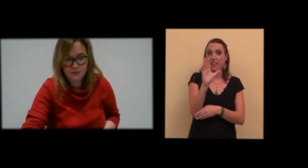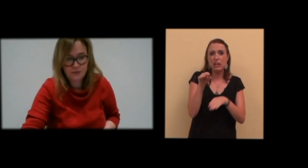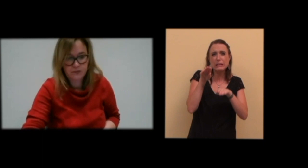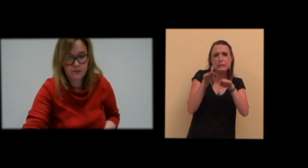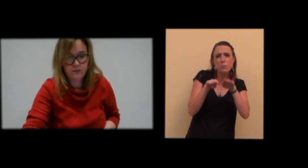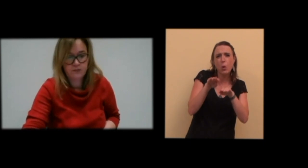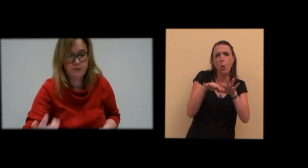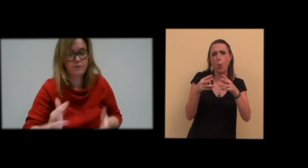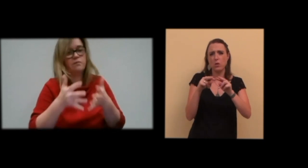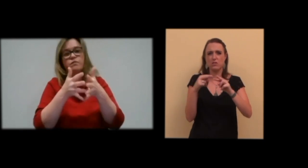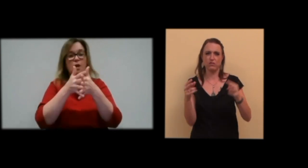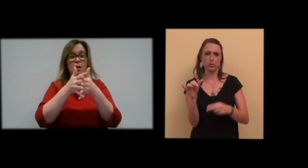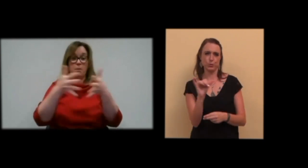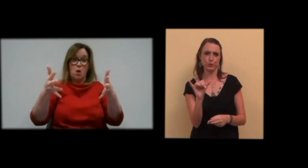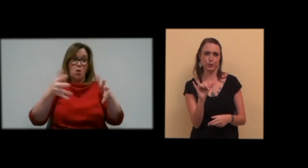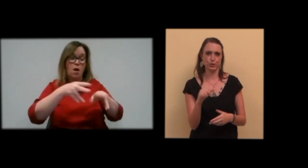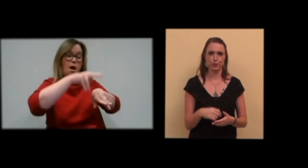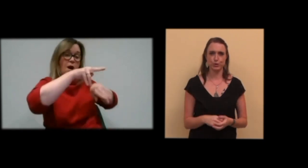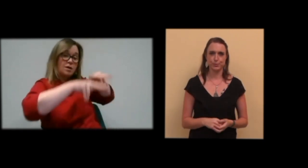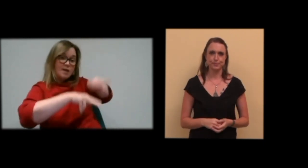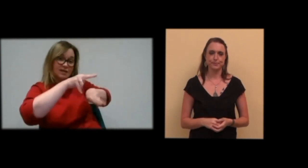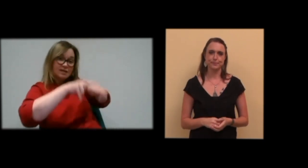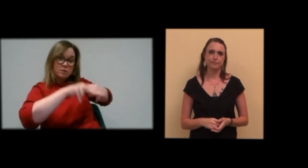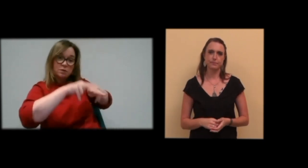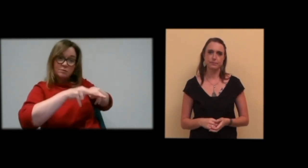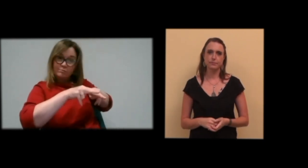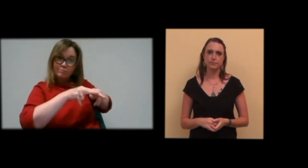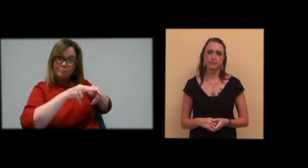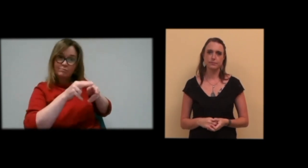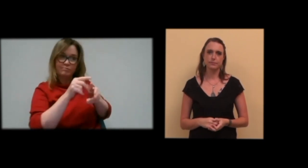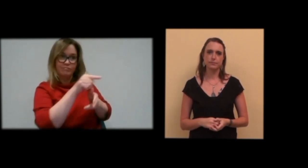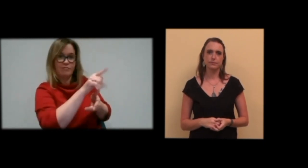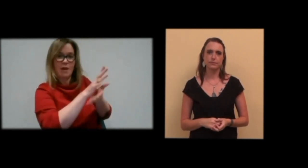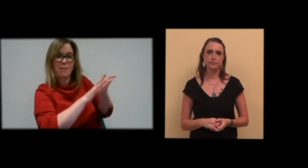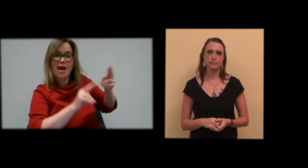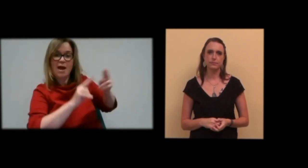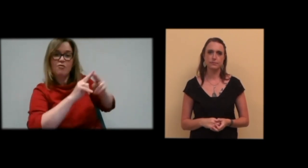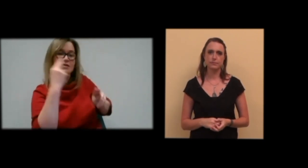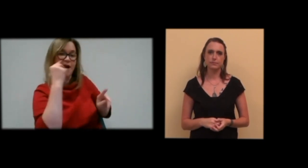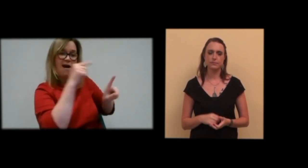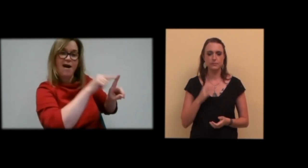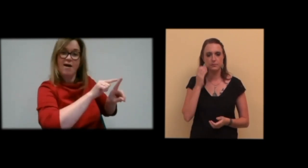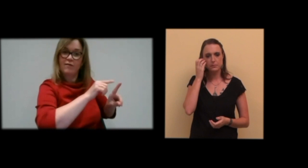make the comparison whether things are similar in South Africa or whether they're different.